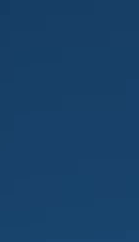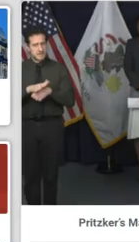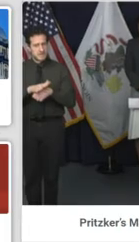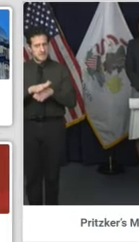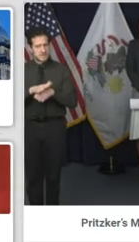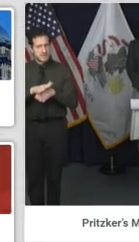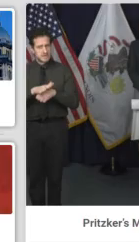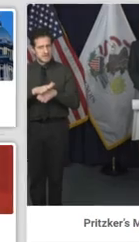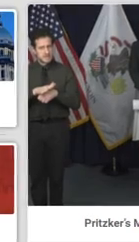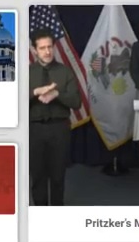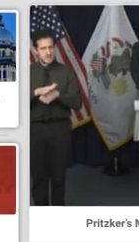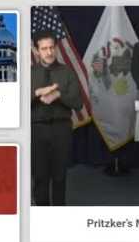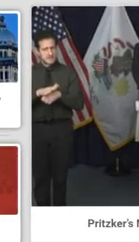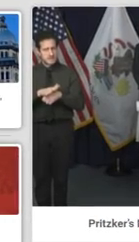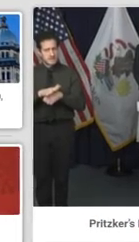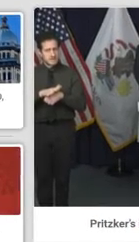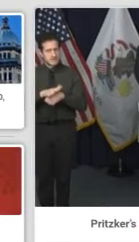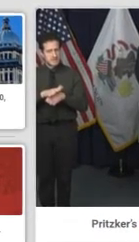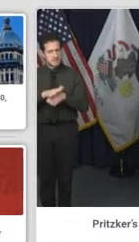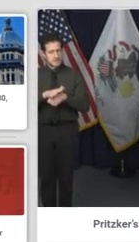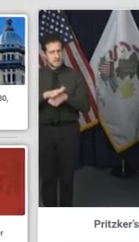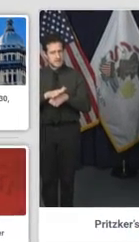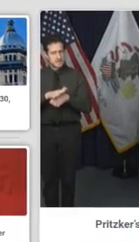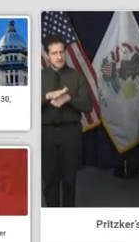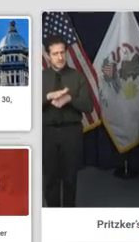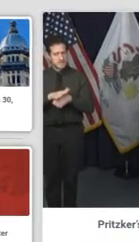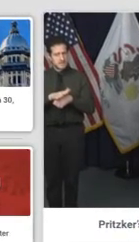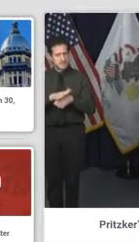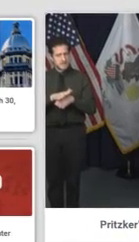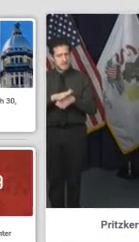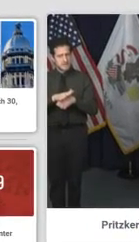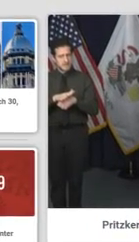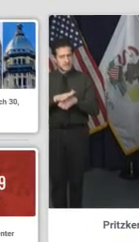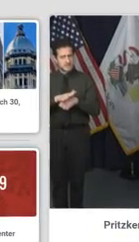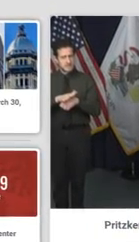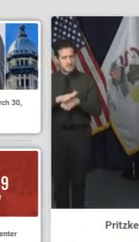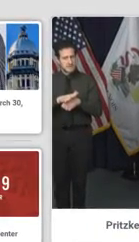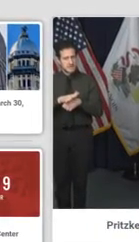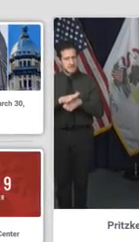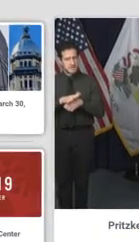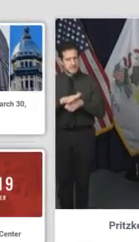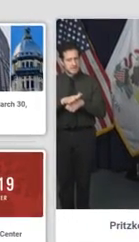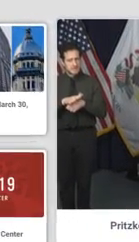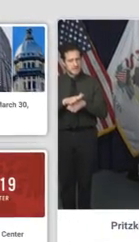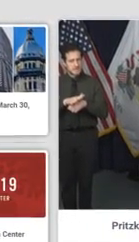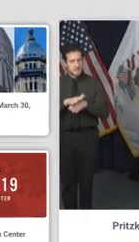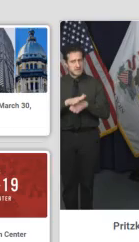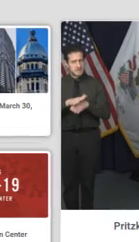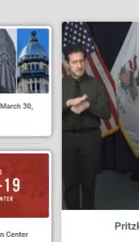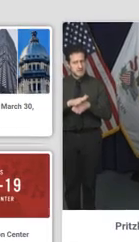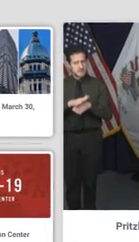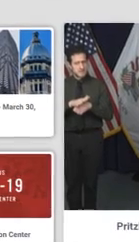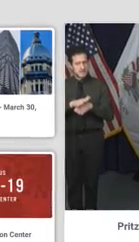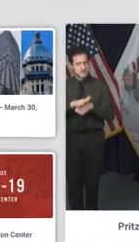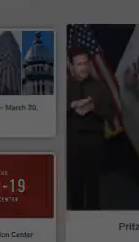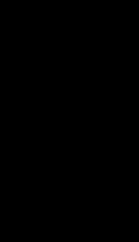cases. Check out our disease tracking maps at IllinoisNewsroom.org. I'm Reginald Hardwick, WILL News.